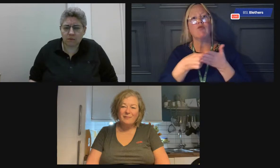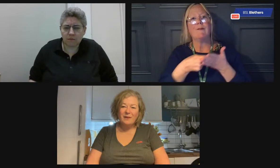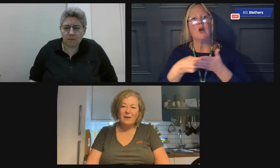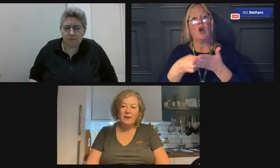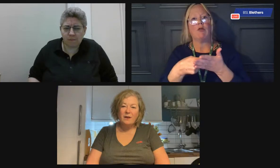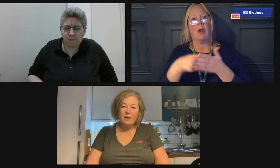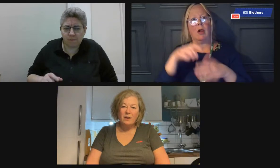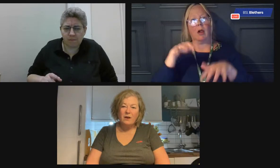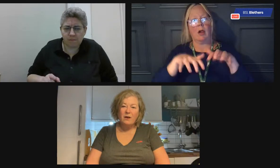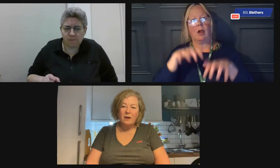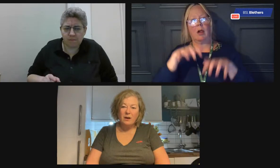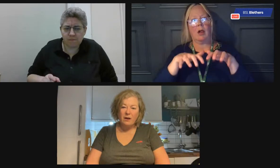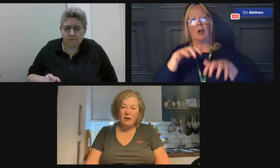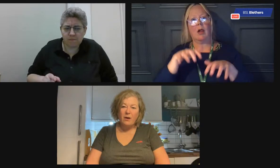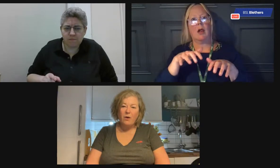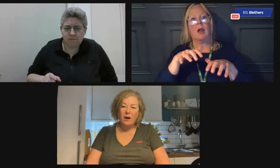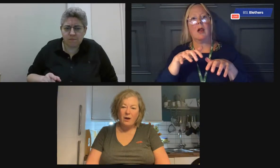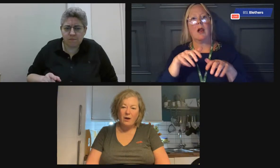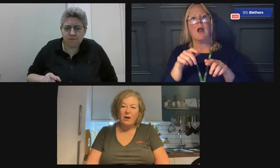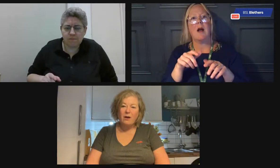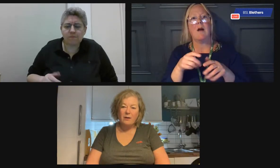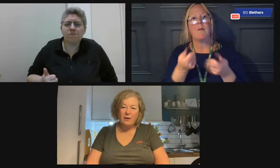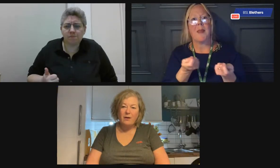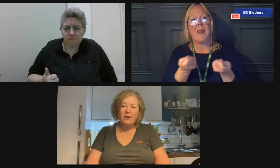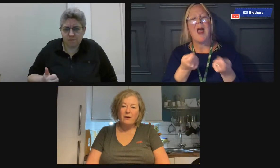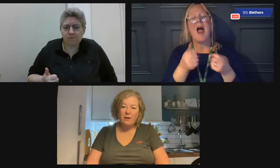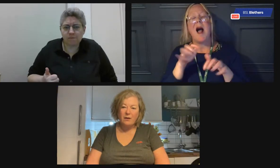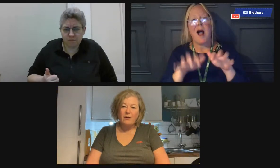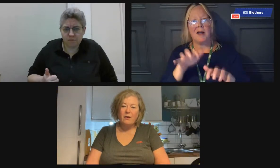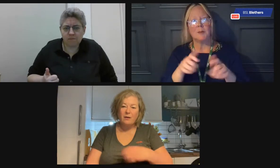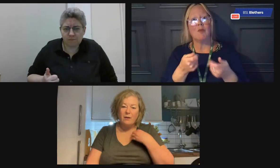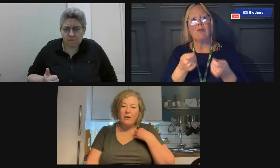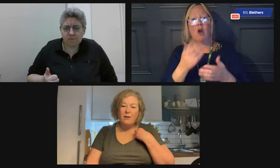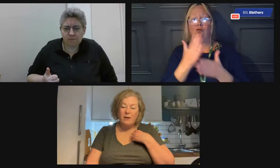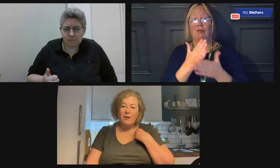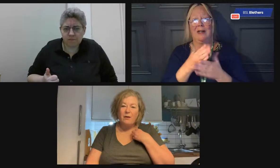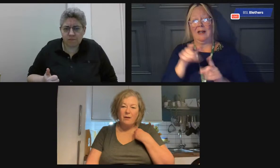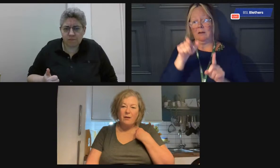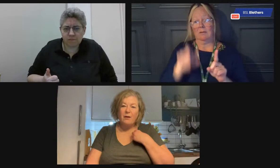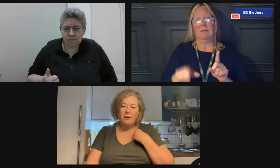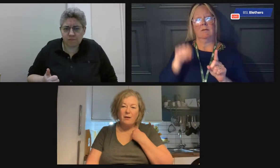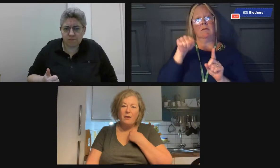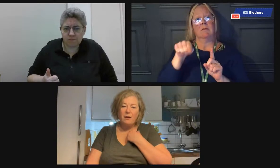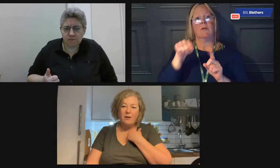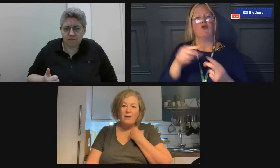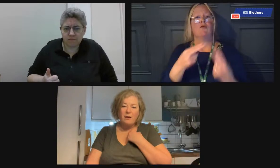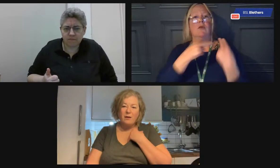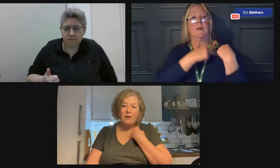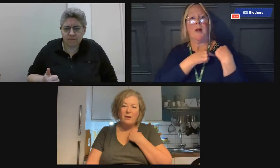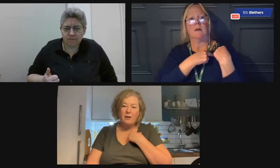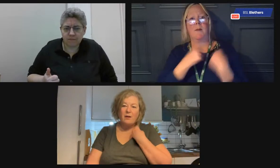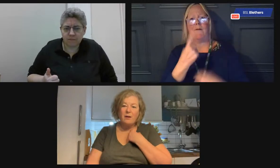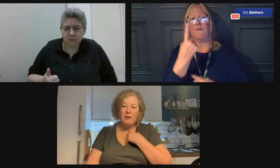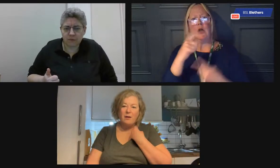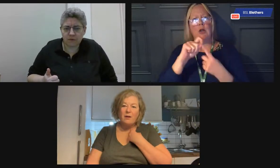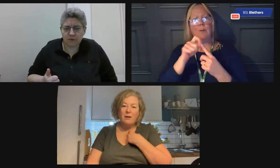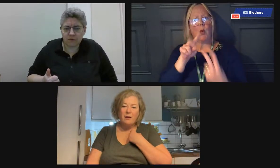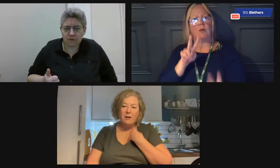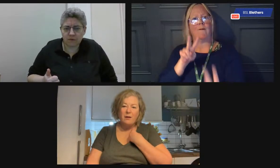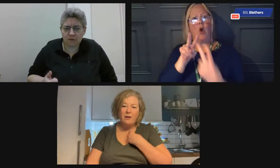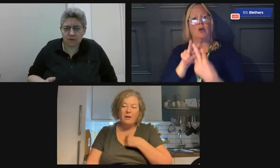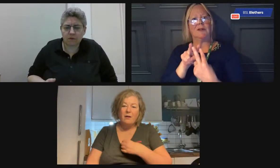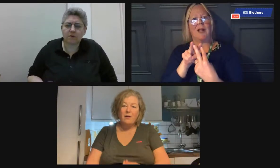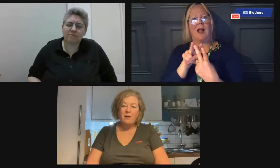We've also got a part-time admin and referral okay, person, and that